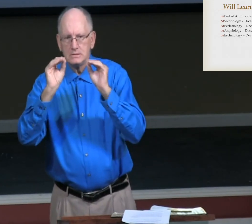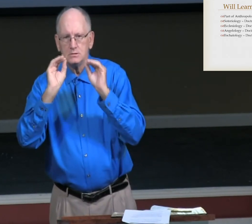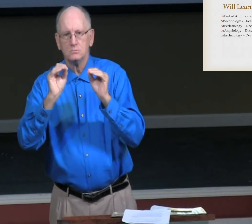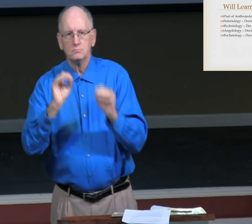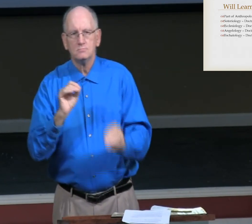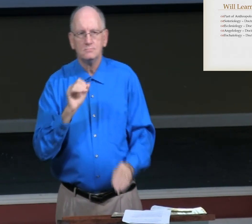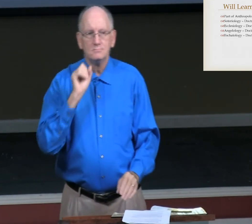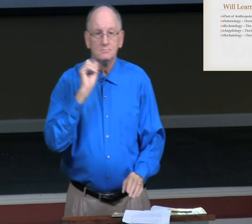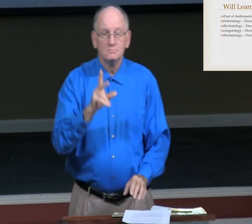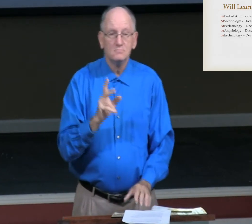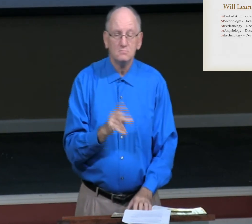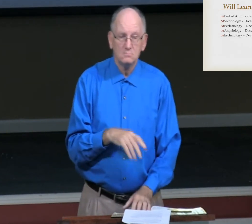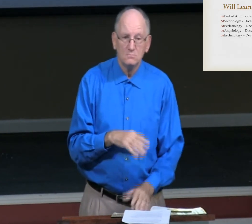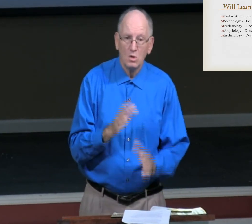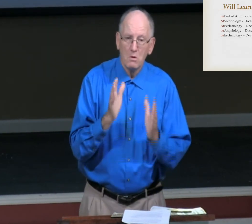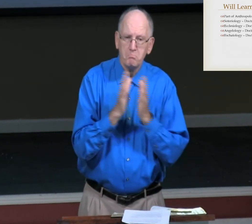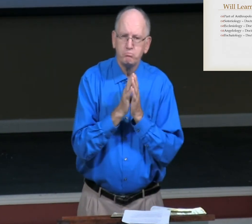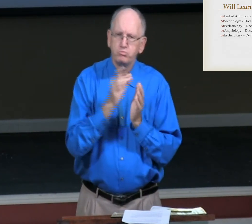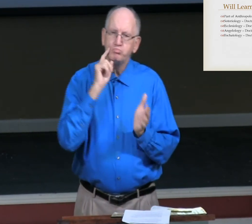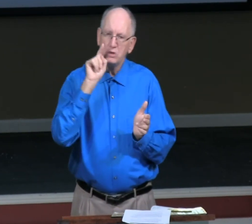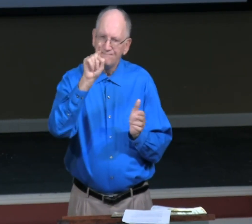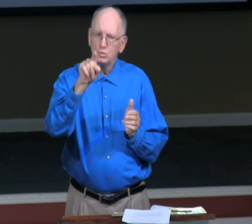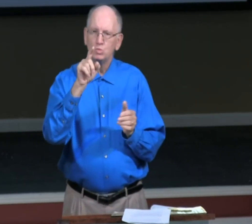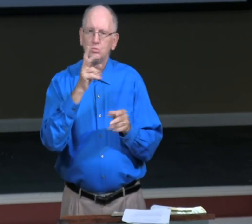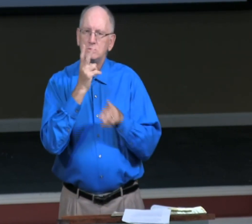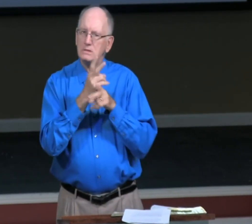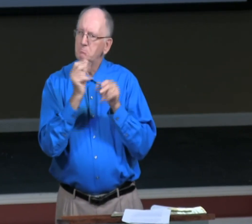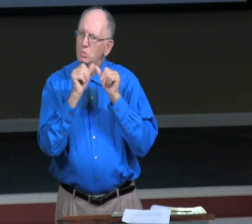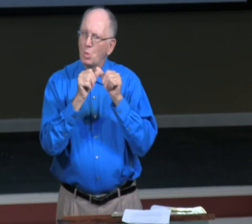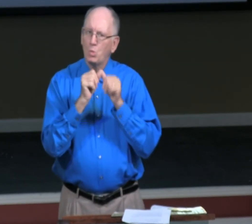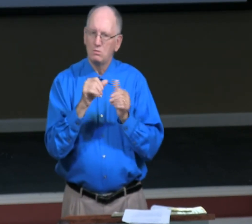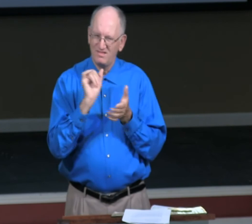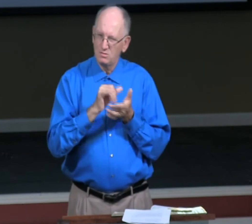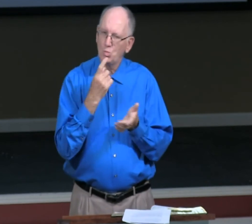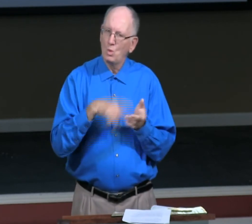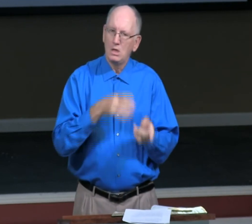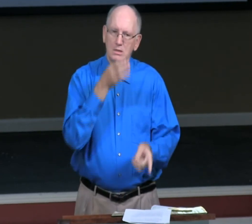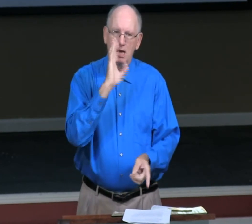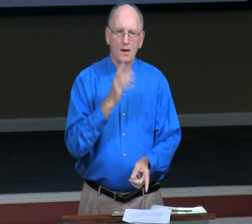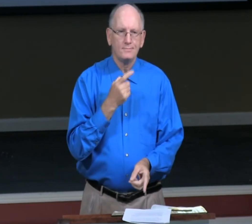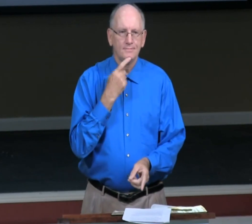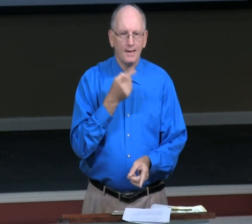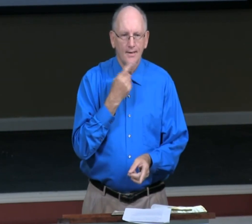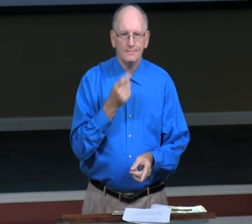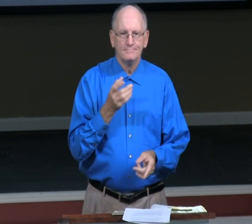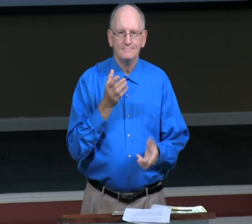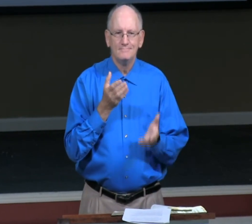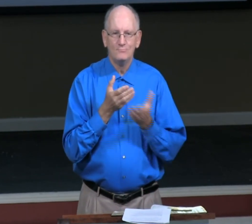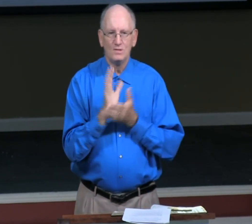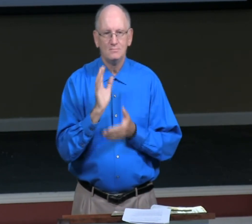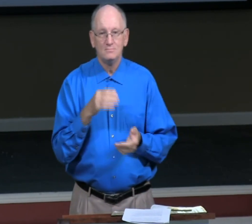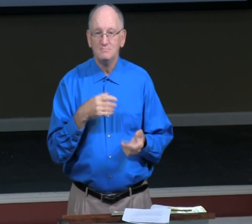And so that's what I'll be teaching the next couple of weeks. So I'm praying for you. Keep going. This is what God's telling us to